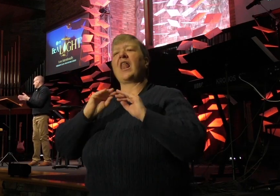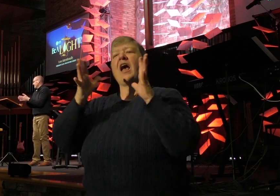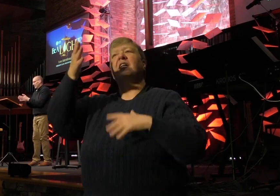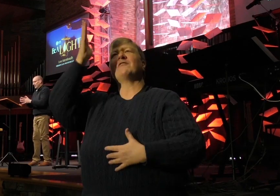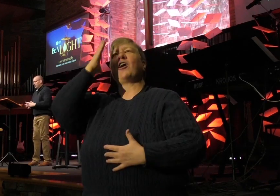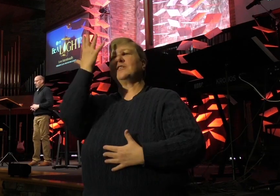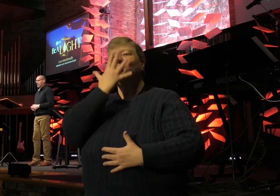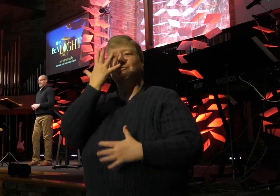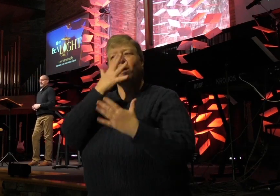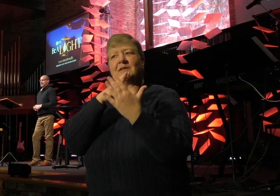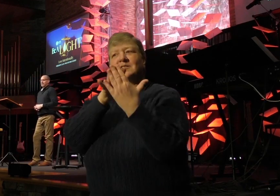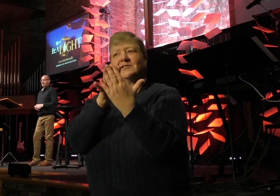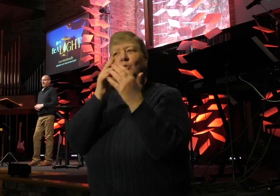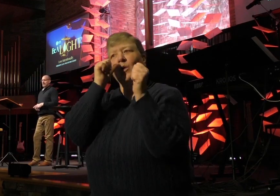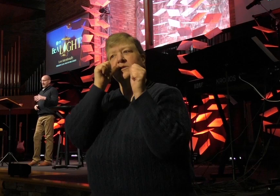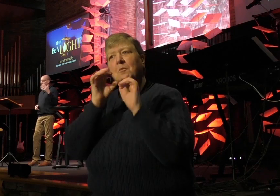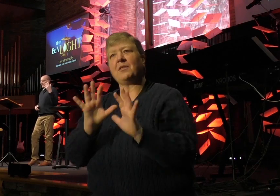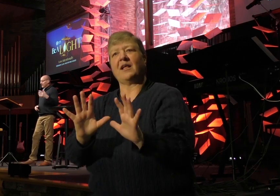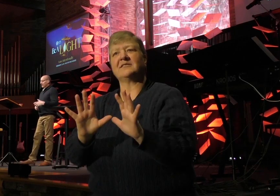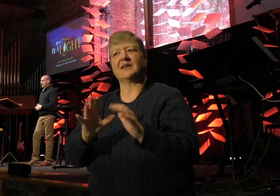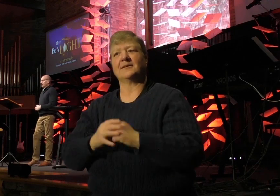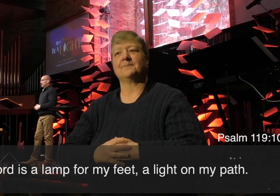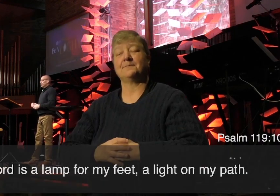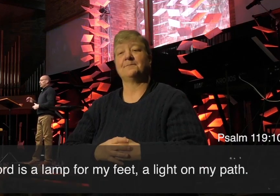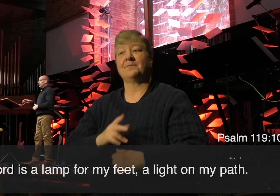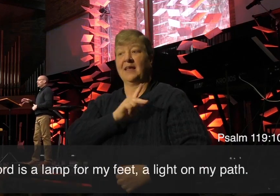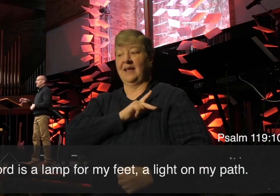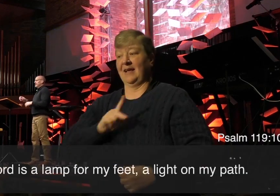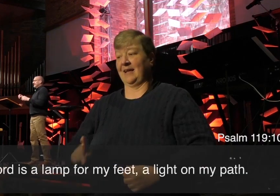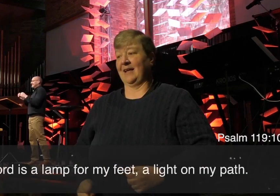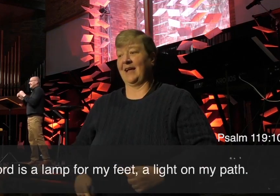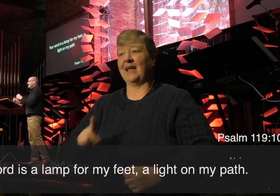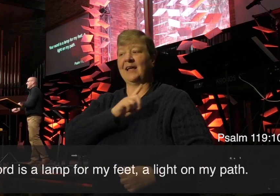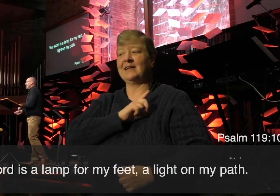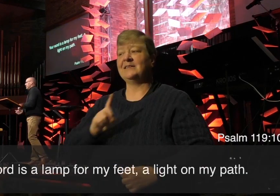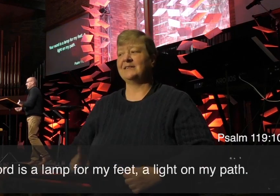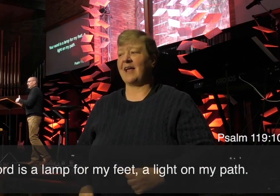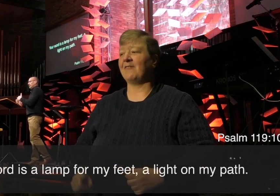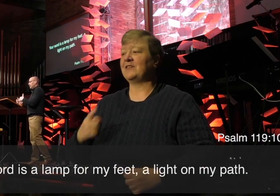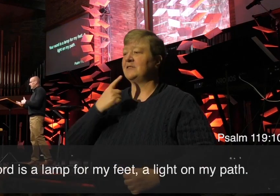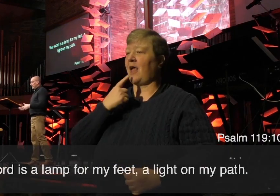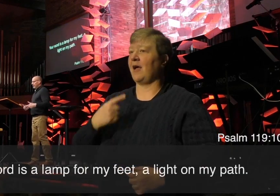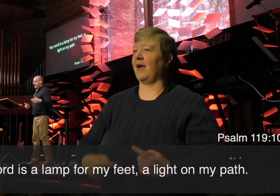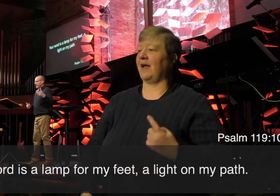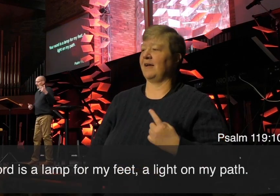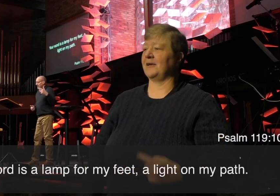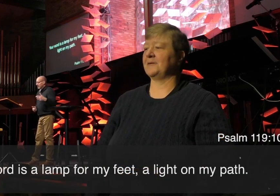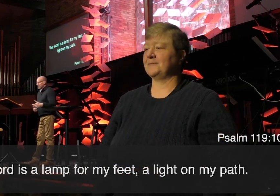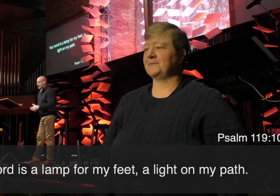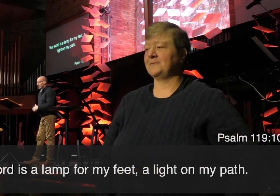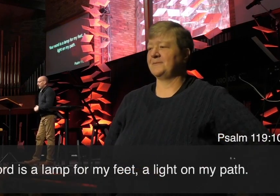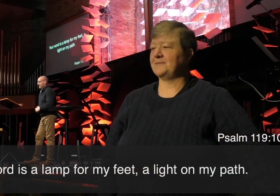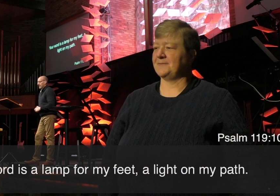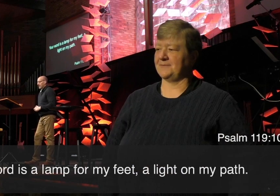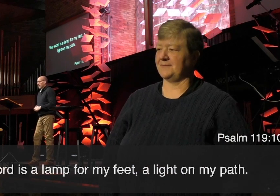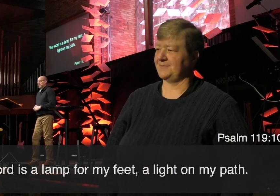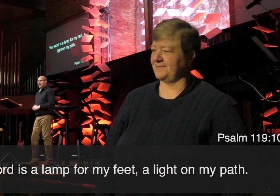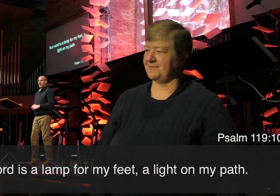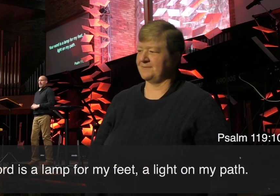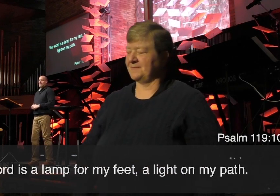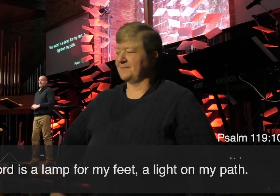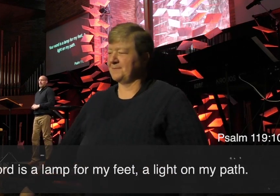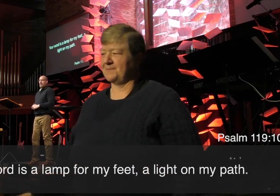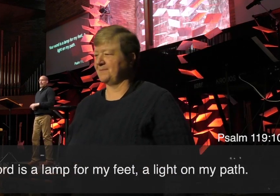blessing to his people. King David said, "Your word is a lamp to my feet and a light on